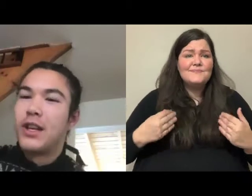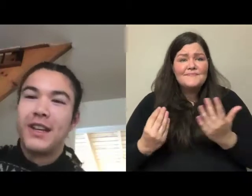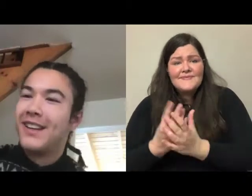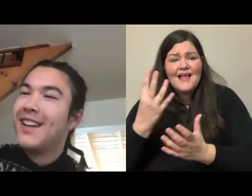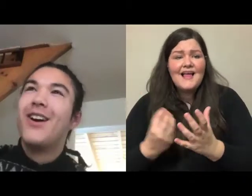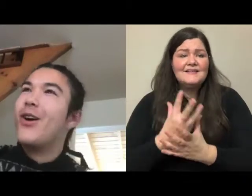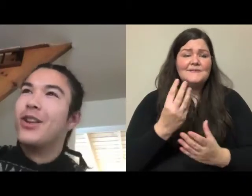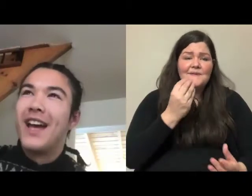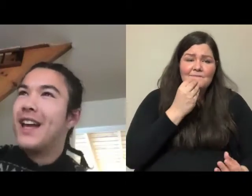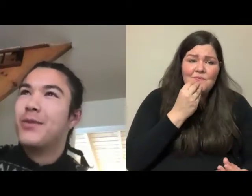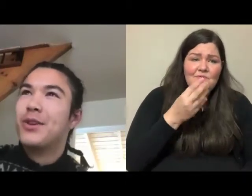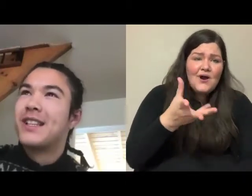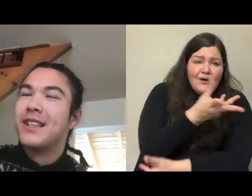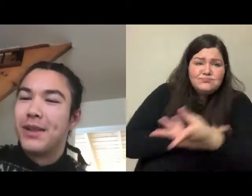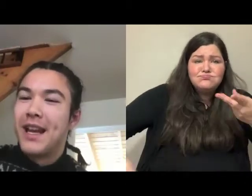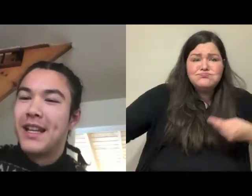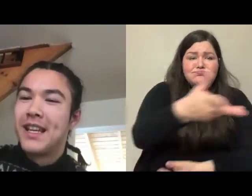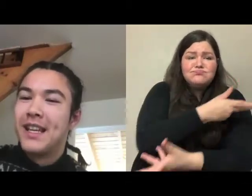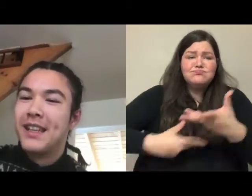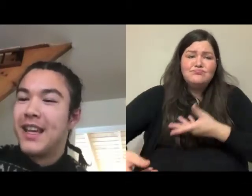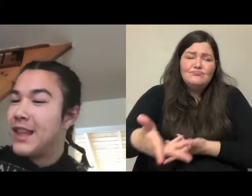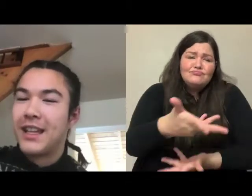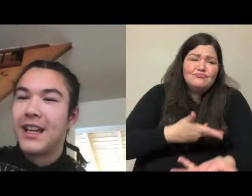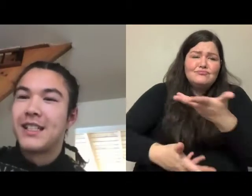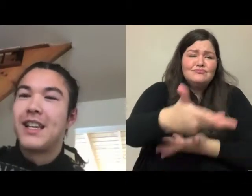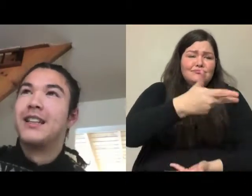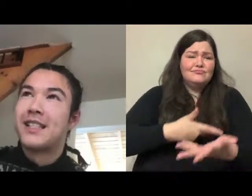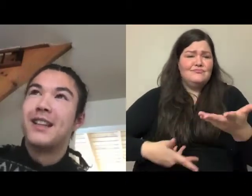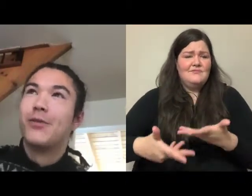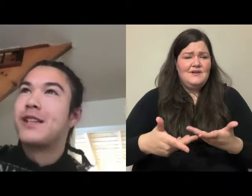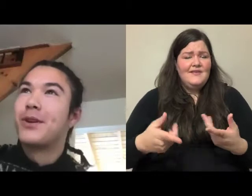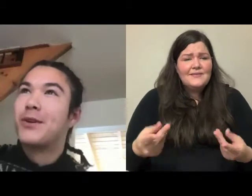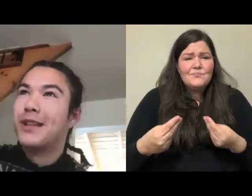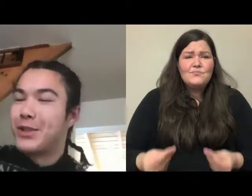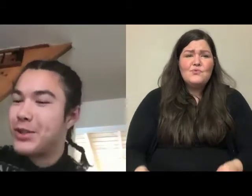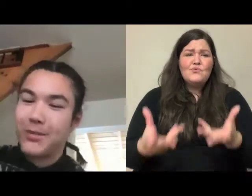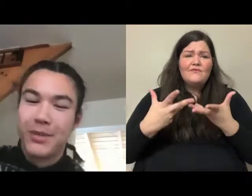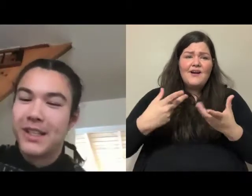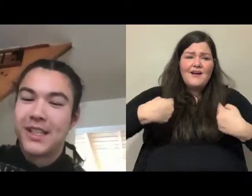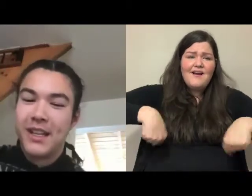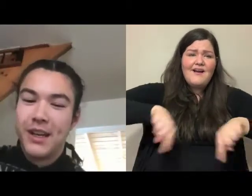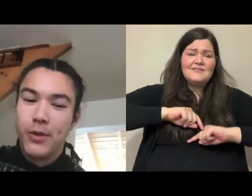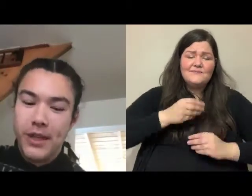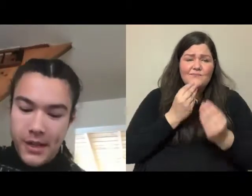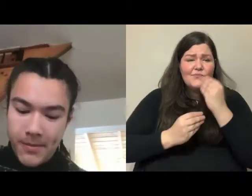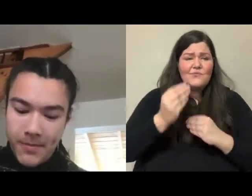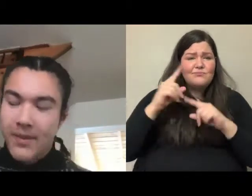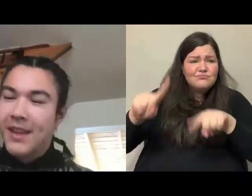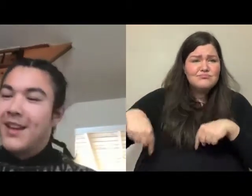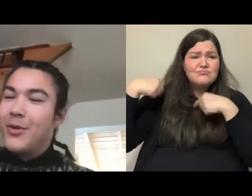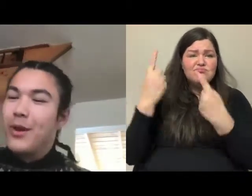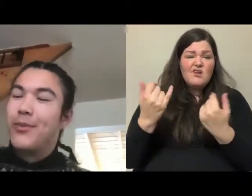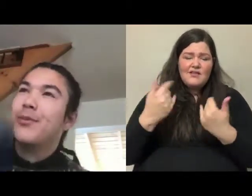and all the animals and the plants, and they thank us, and it's a reciprocal relationship because